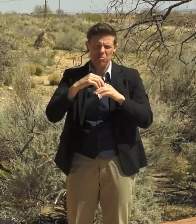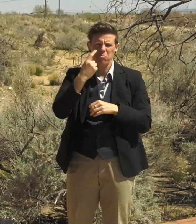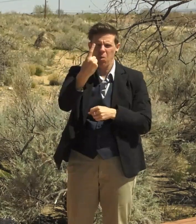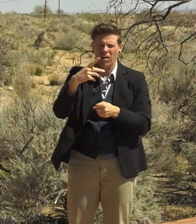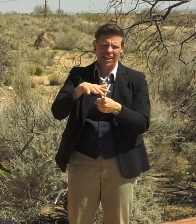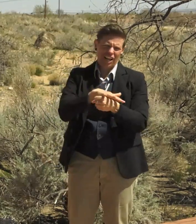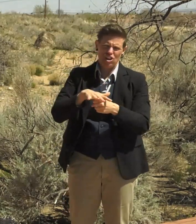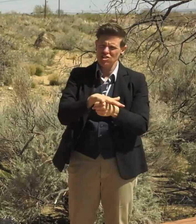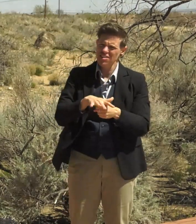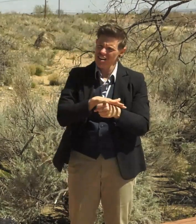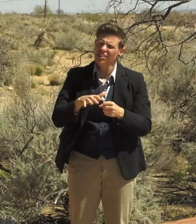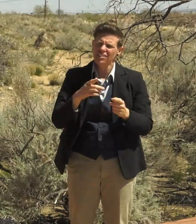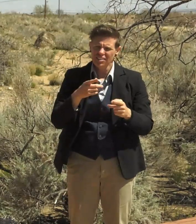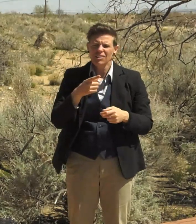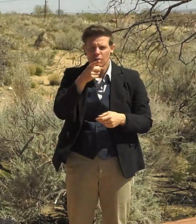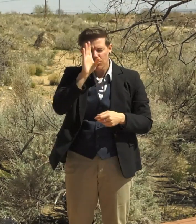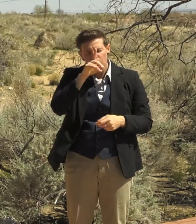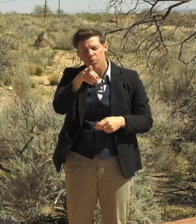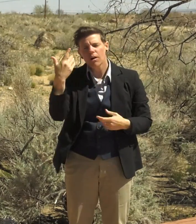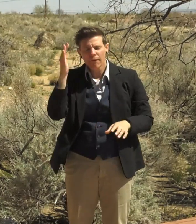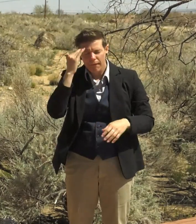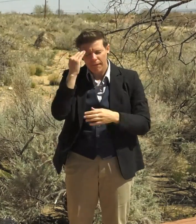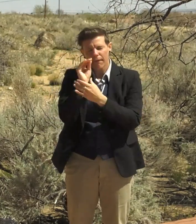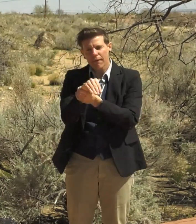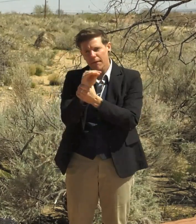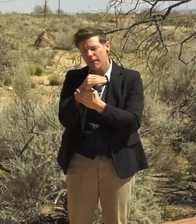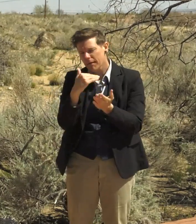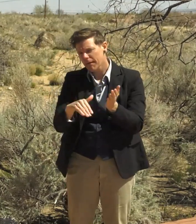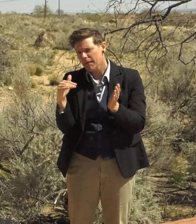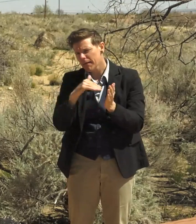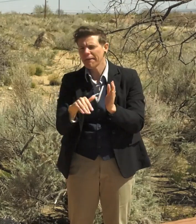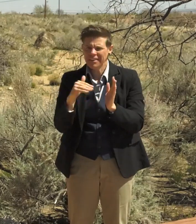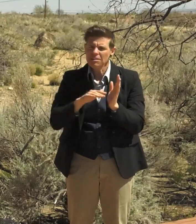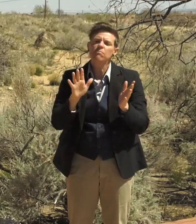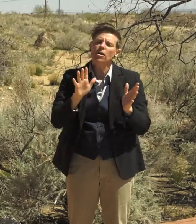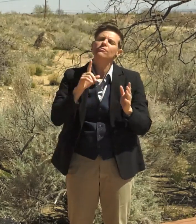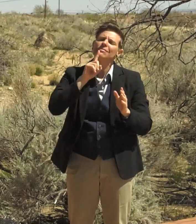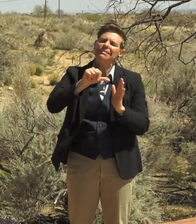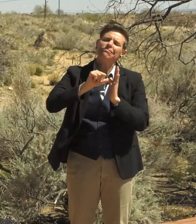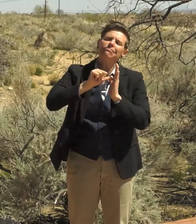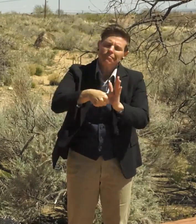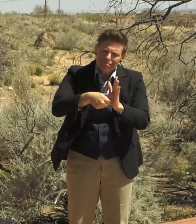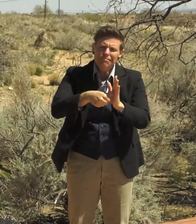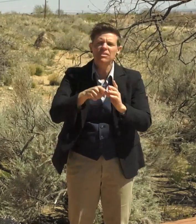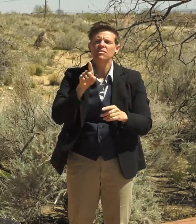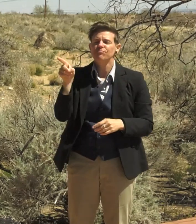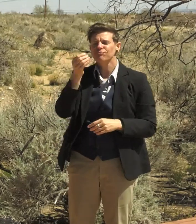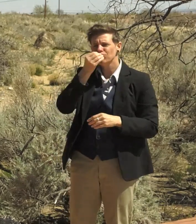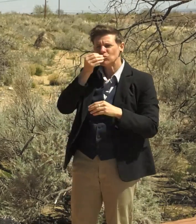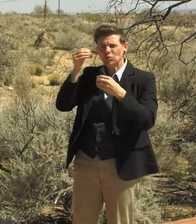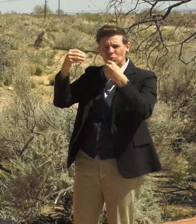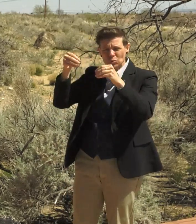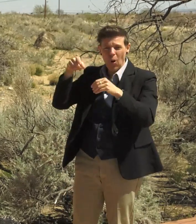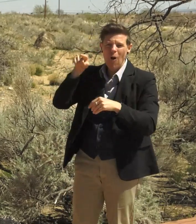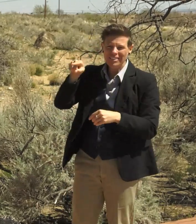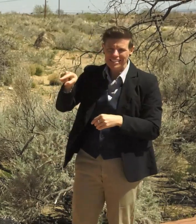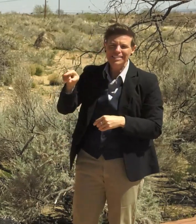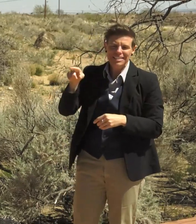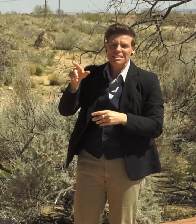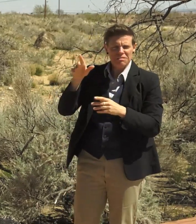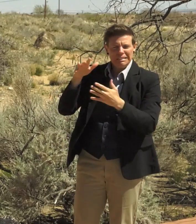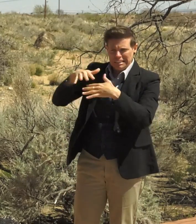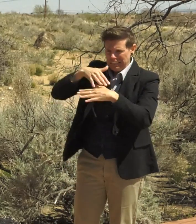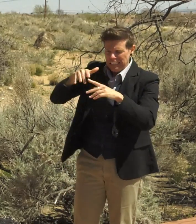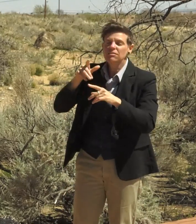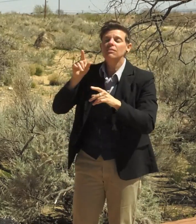it only for grocery stores and when we go into indoor spaces, but when we're outdoors as well. We just really want to make sure